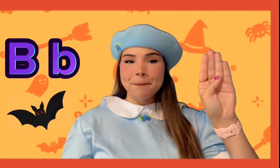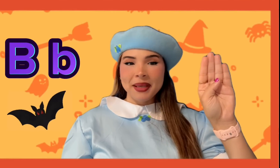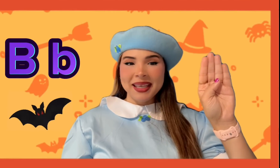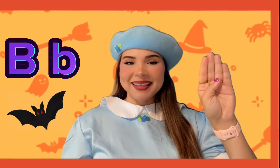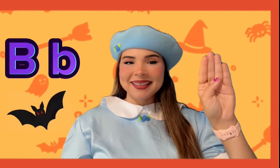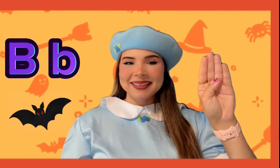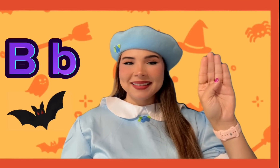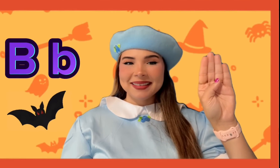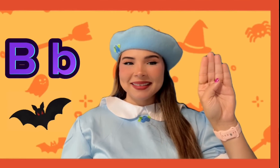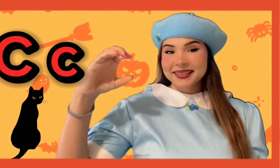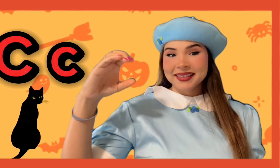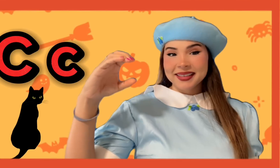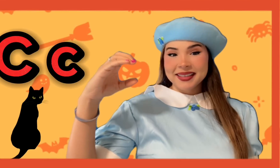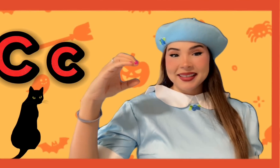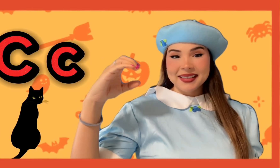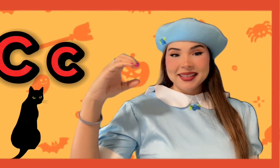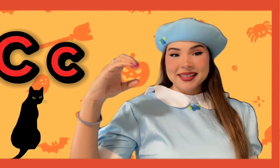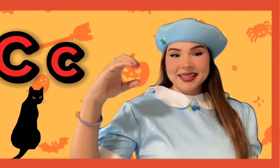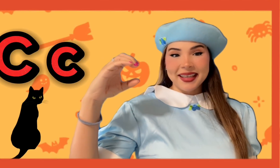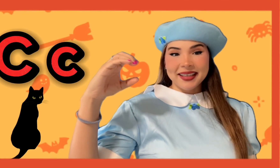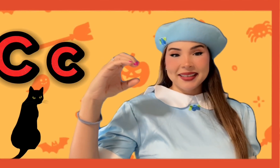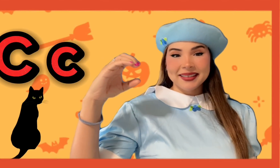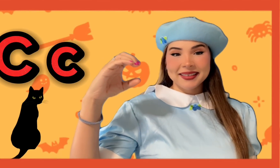B. C,